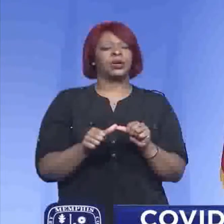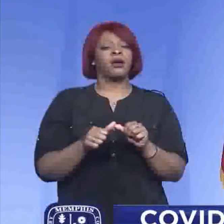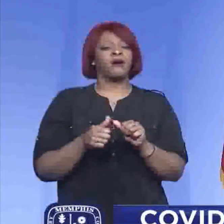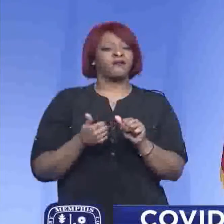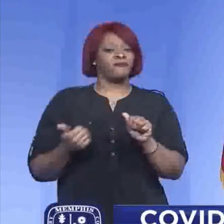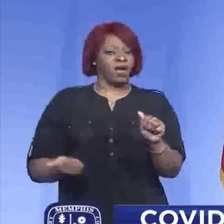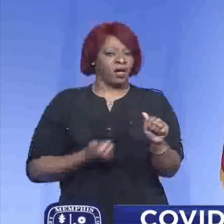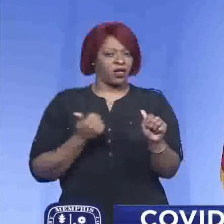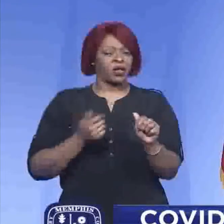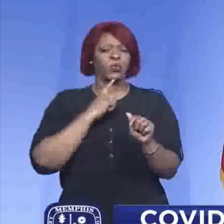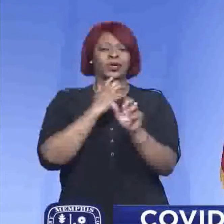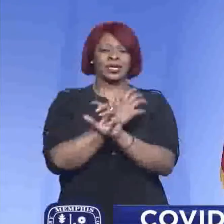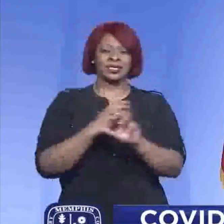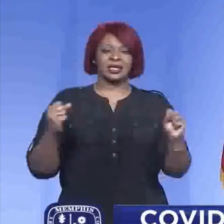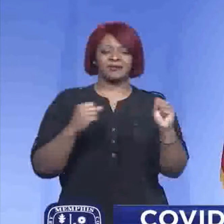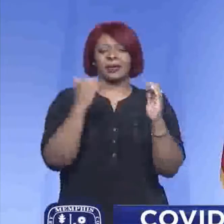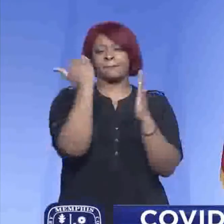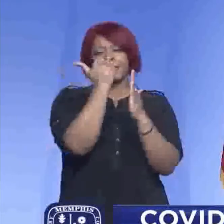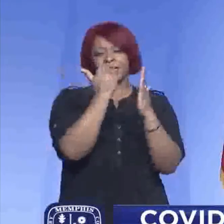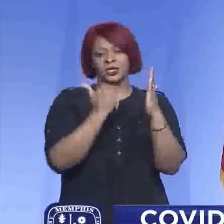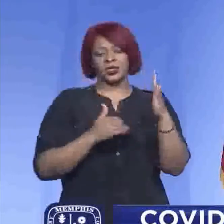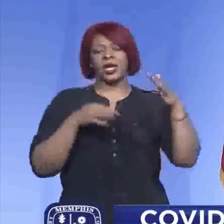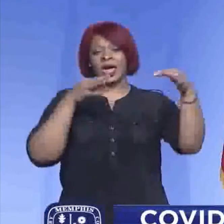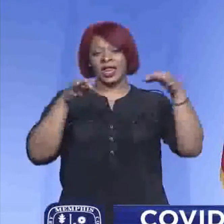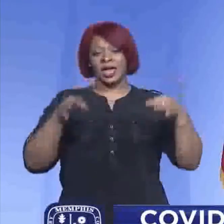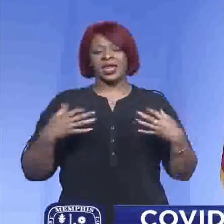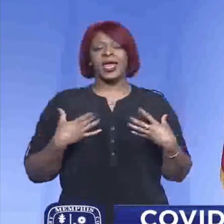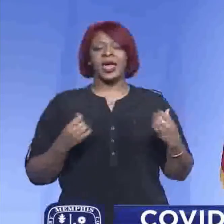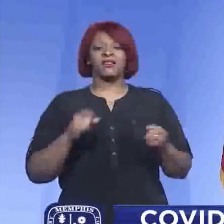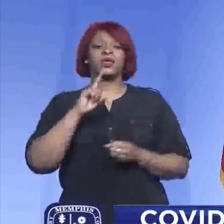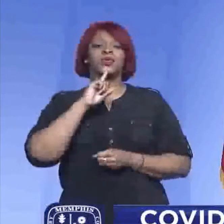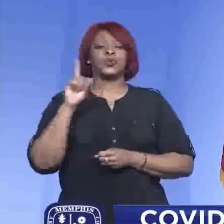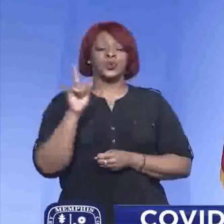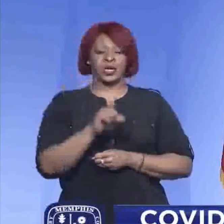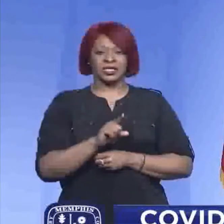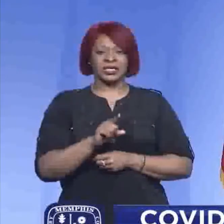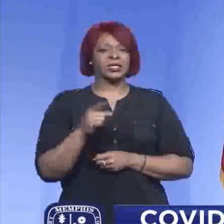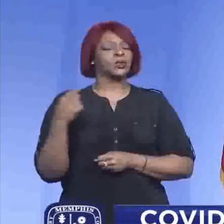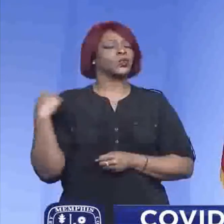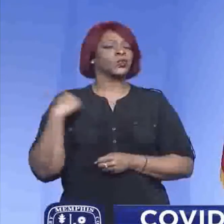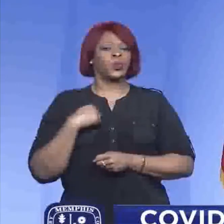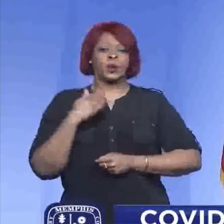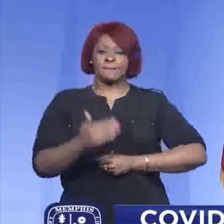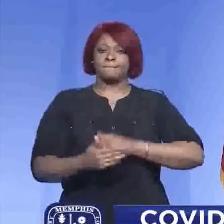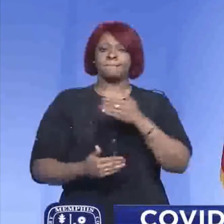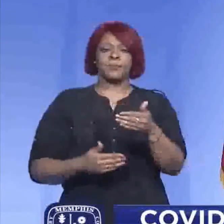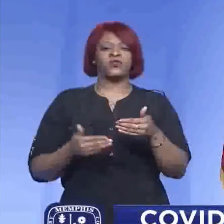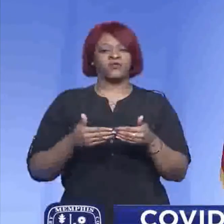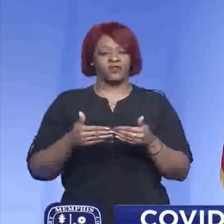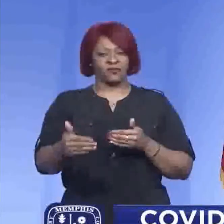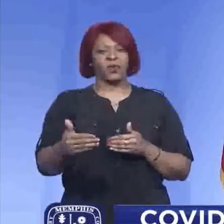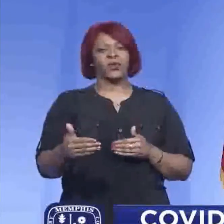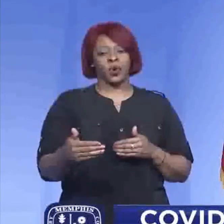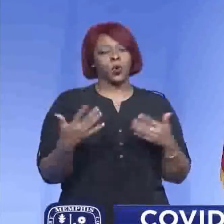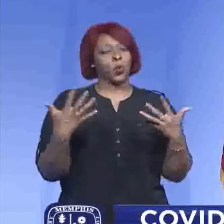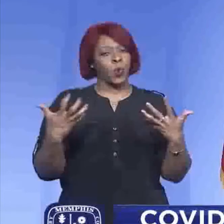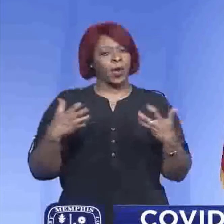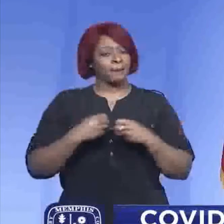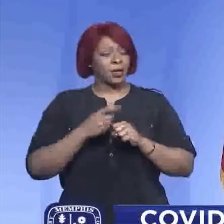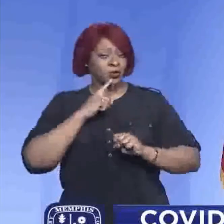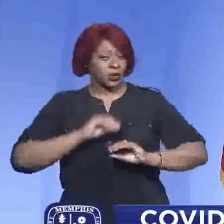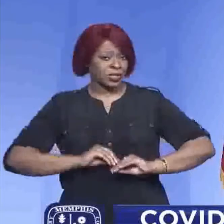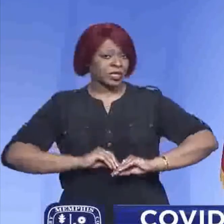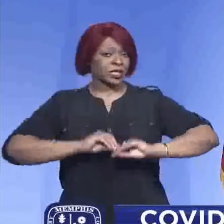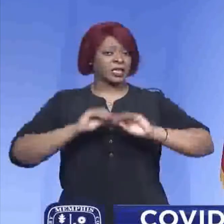follow the safety measures outlined in the health directive, and we're moving forward. I want to make it very clear